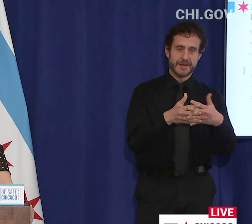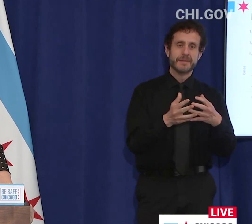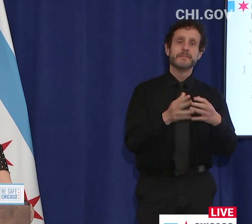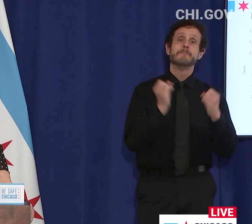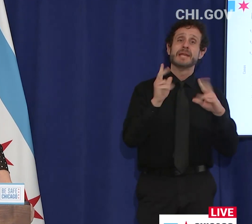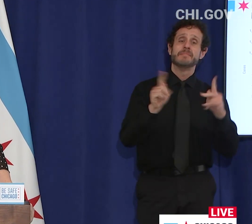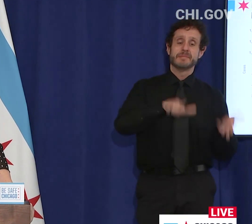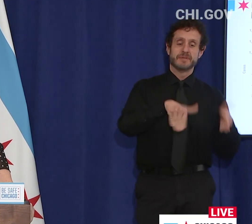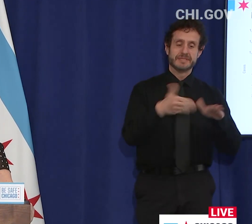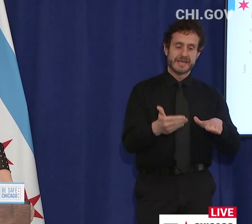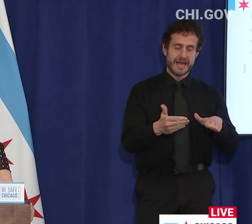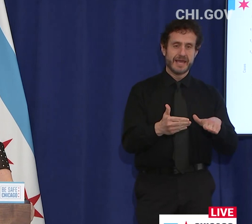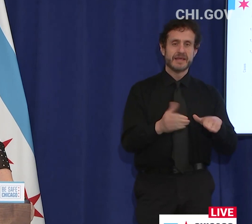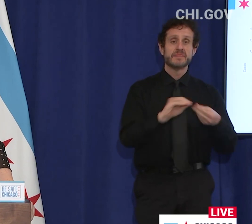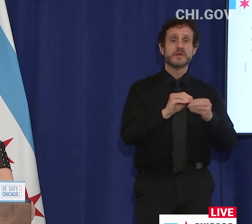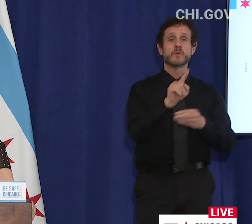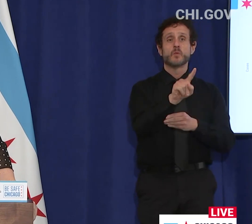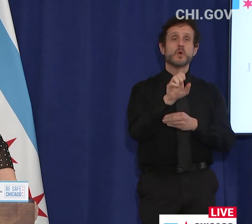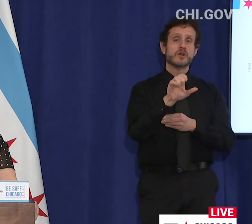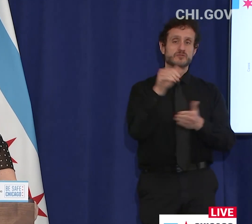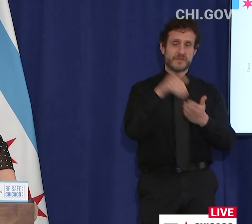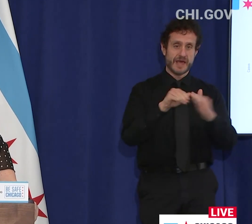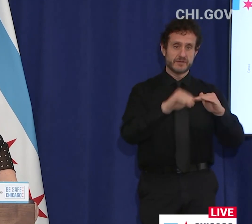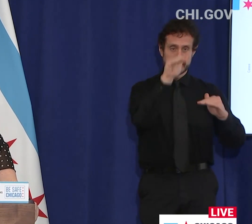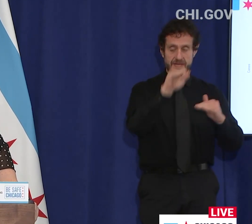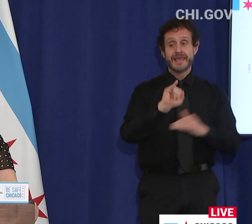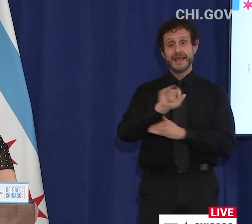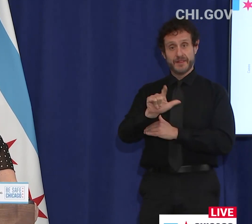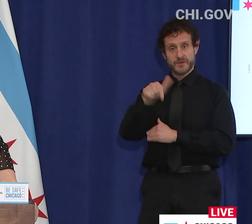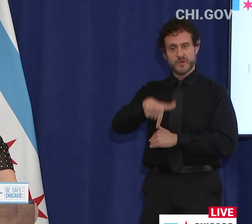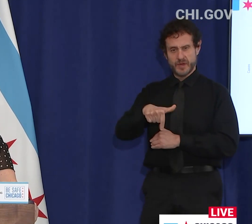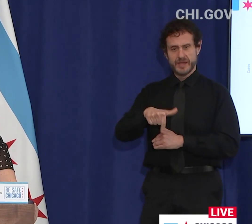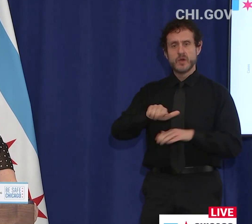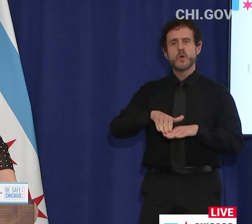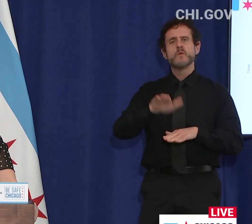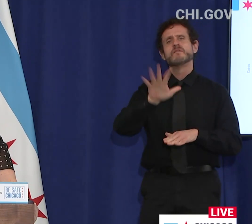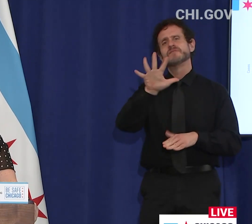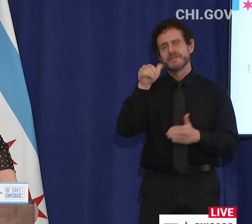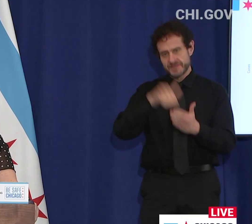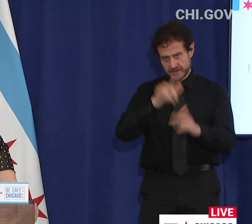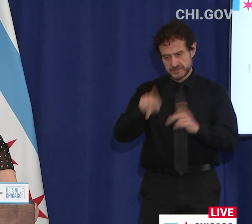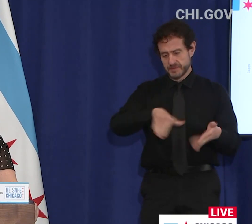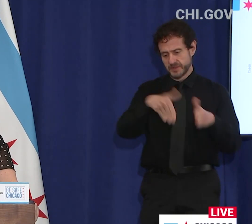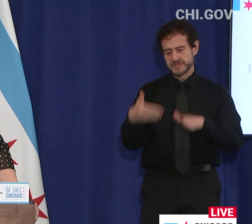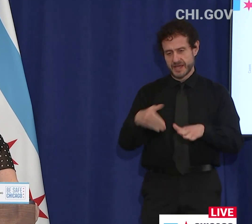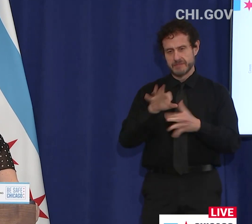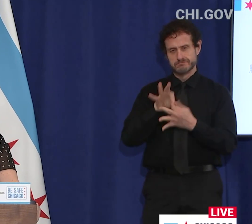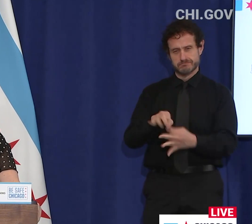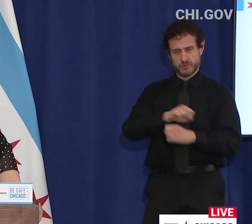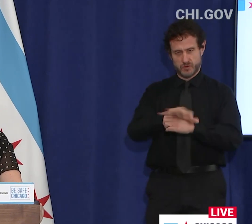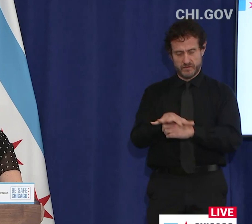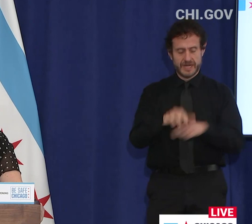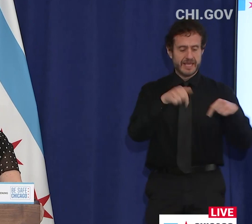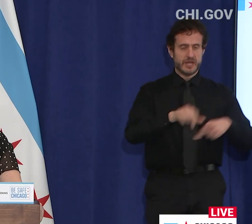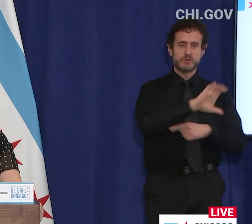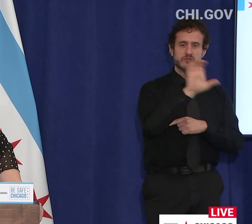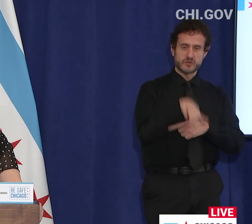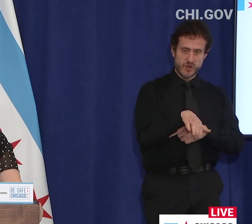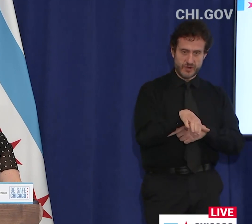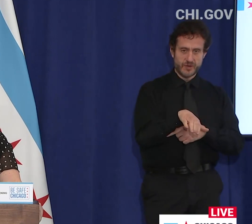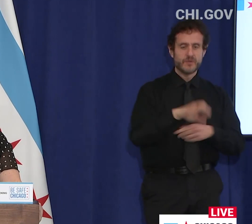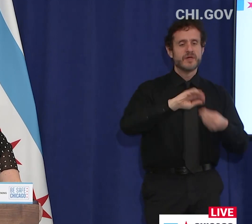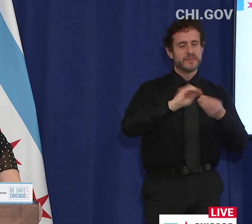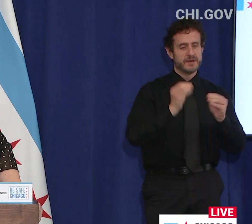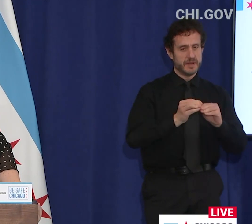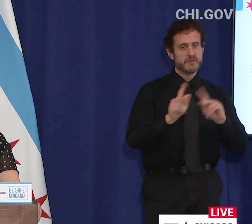from COVID-19. Illinois passed 5,000 deaths from COVID-19. And here in Chicago, we passed 2,000